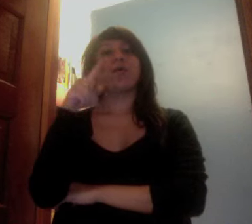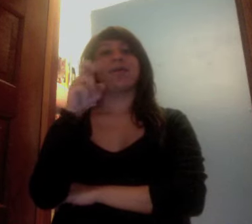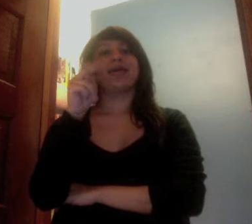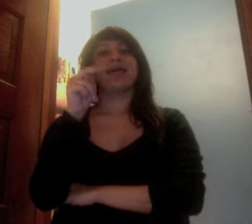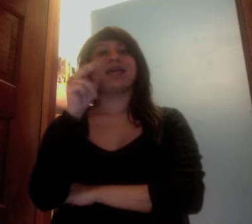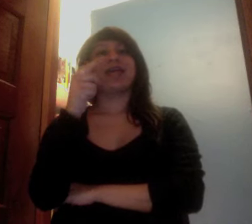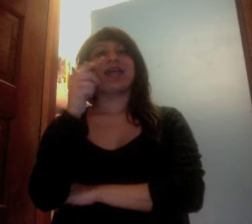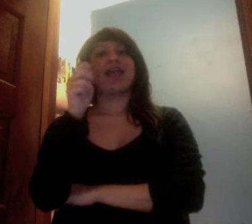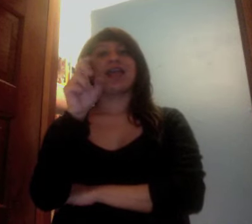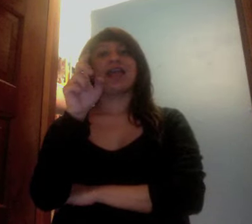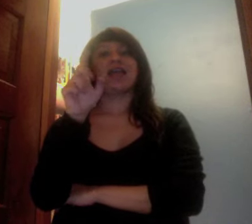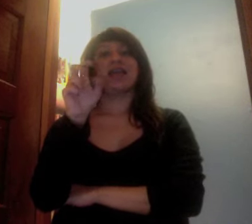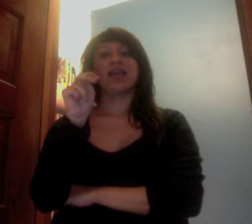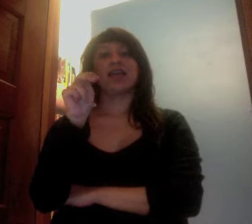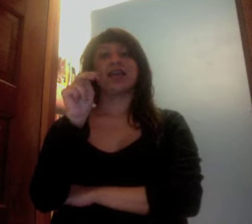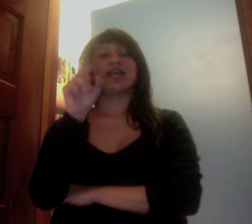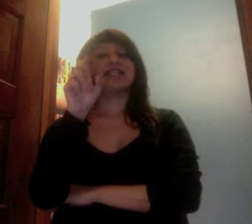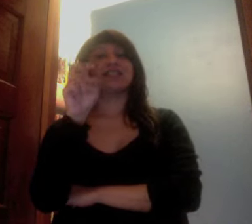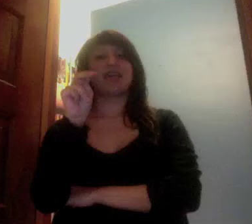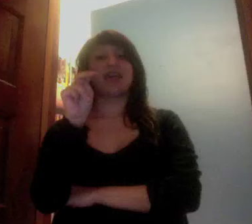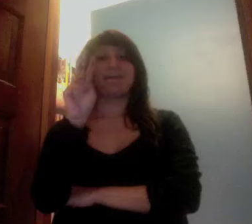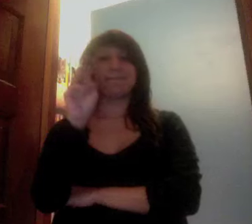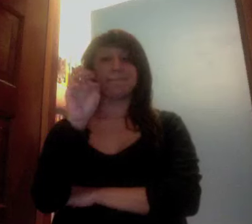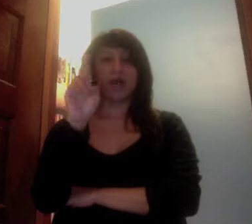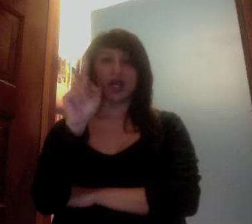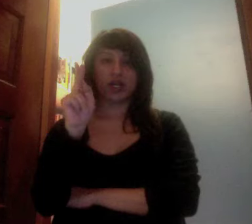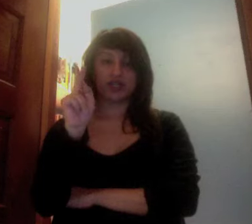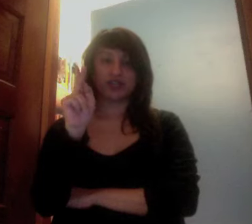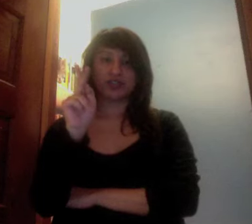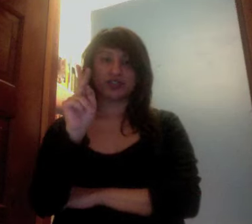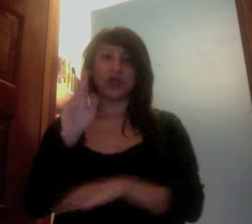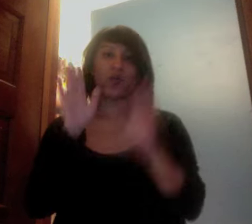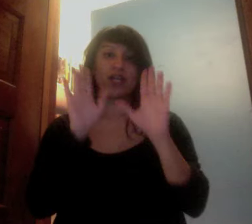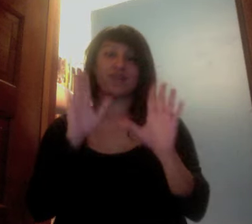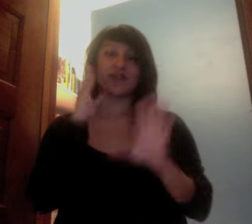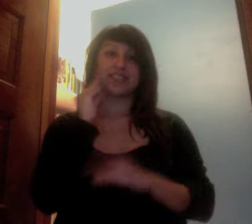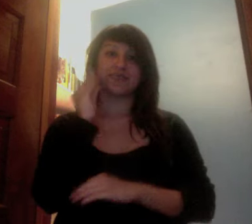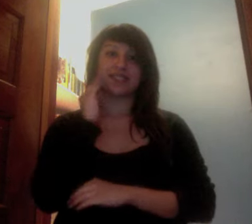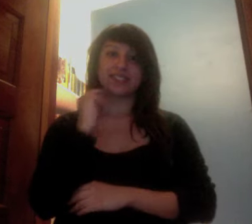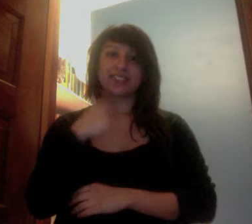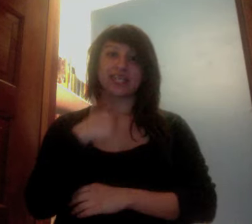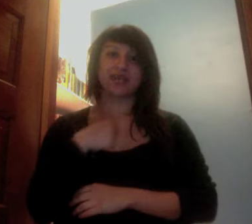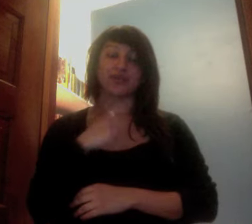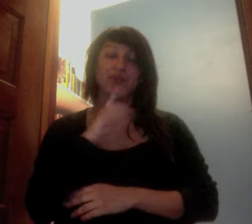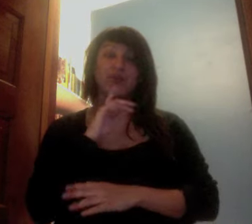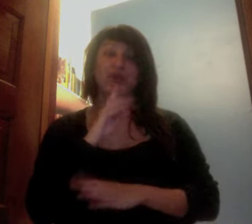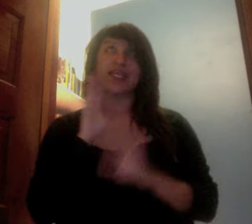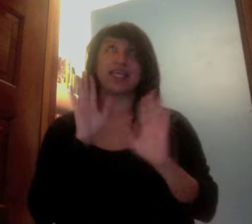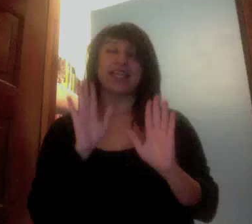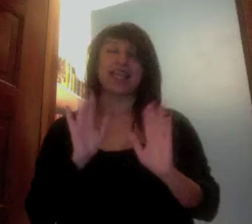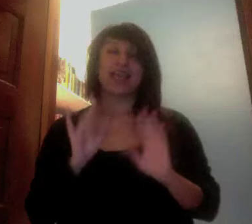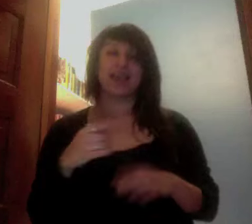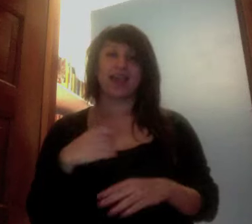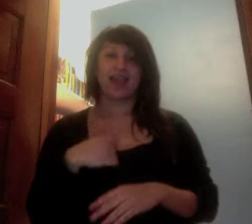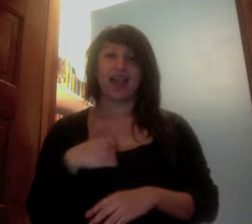went. Before I left, people asked me when I told them that I was going to Copenhagen. They said, "Why? Why